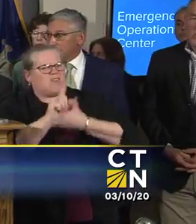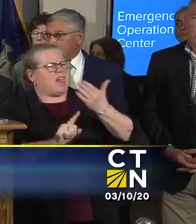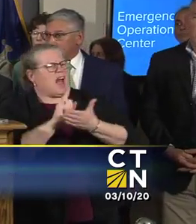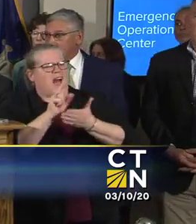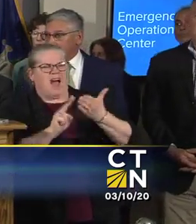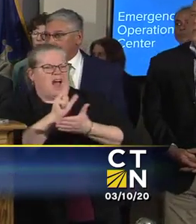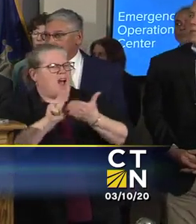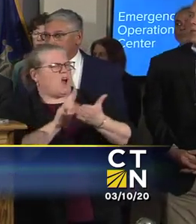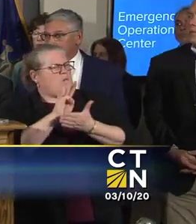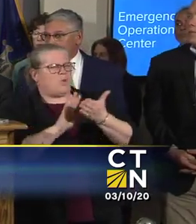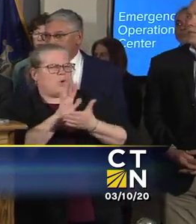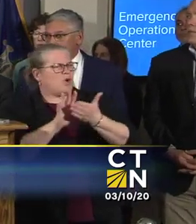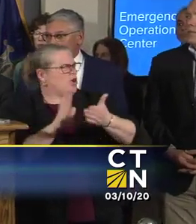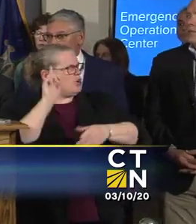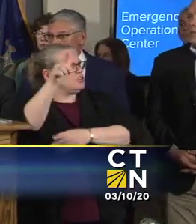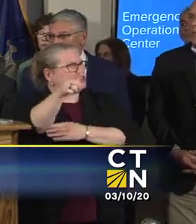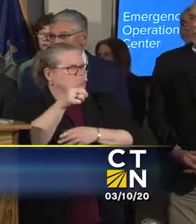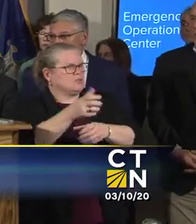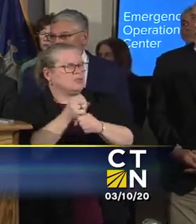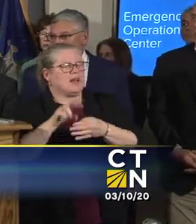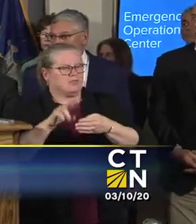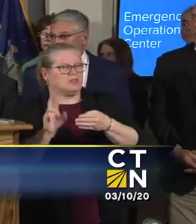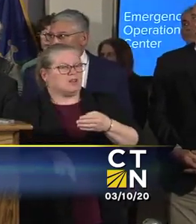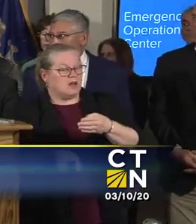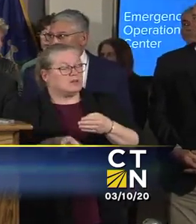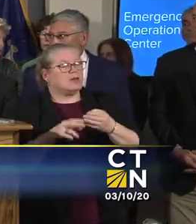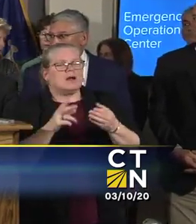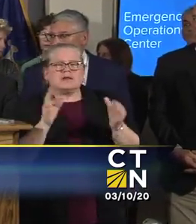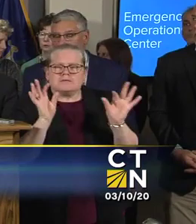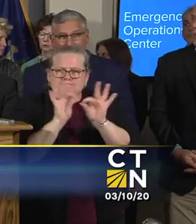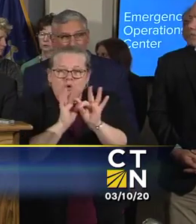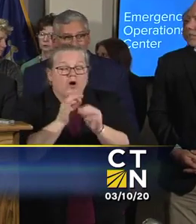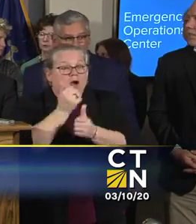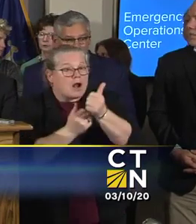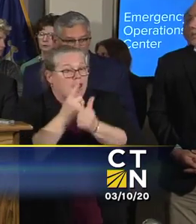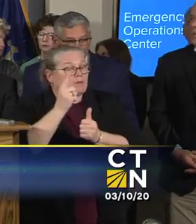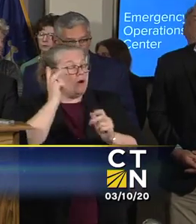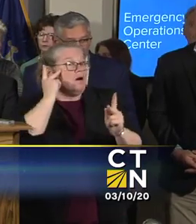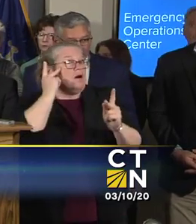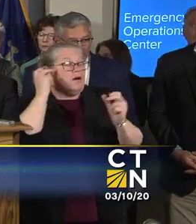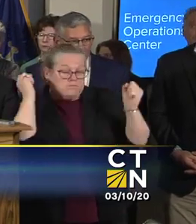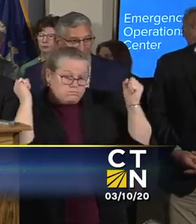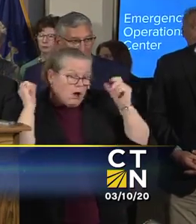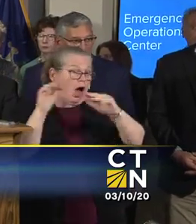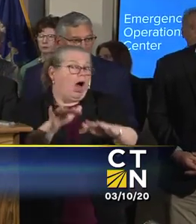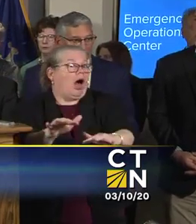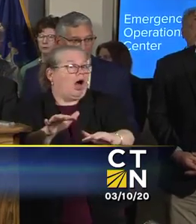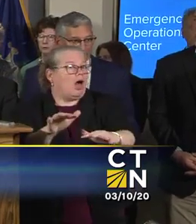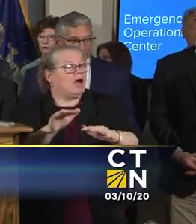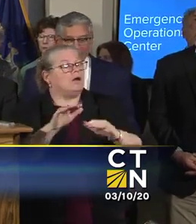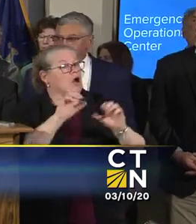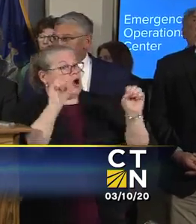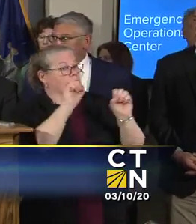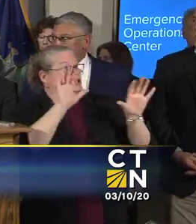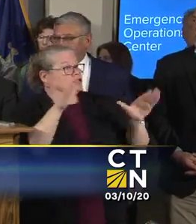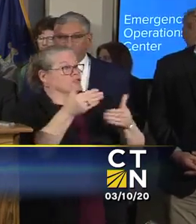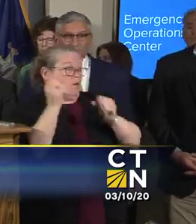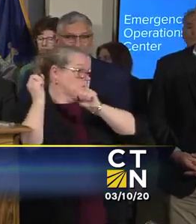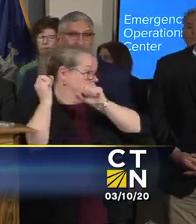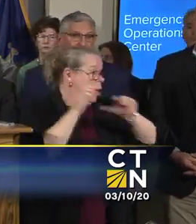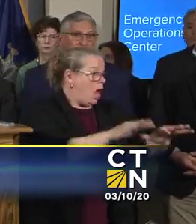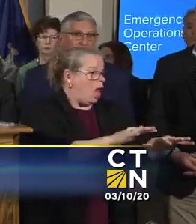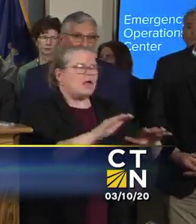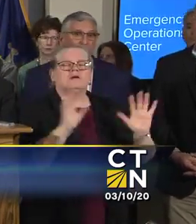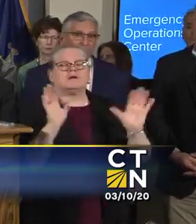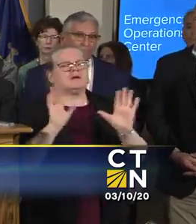the commissioner, we don't want everybody going to these sites. We don't want everybody going to the emergency room. Right now, you need a physician's order to